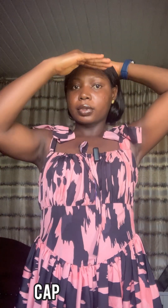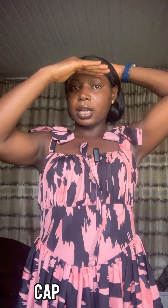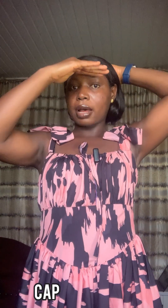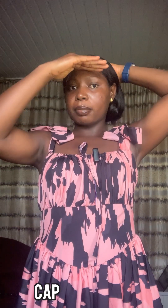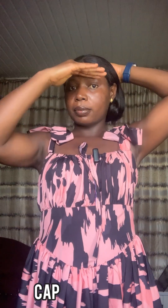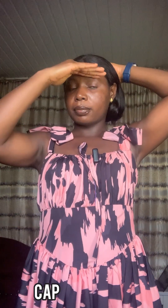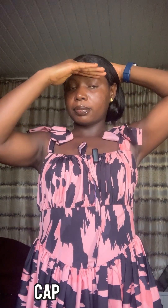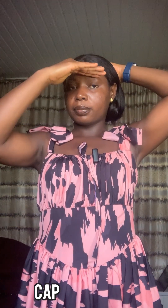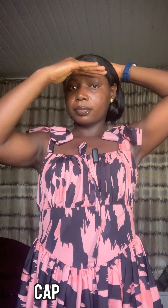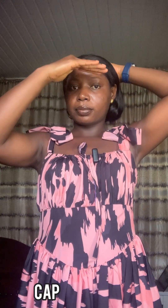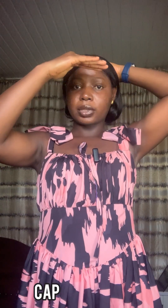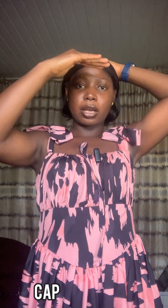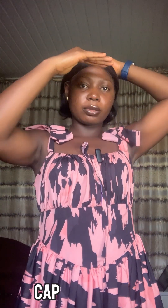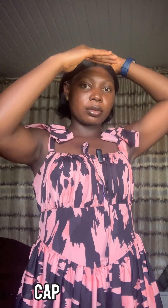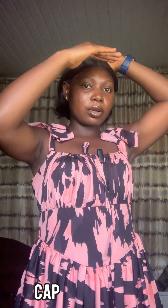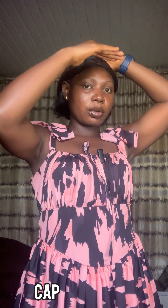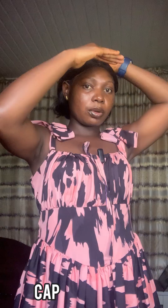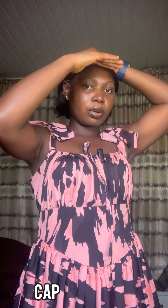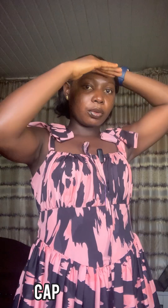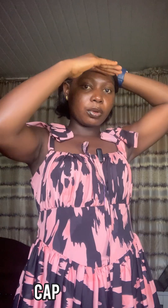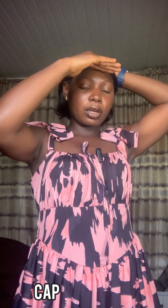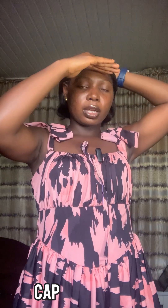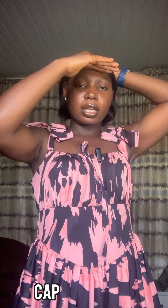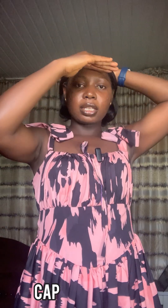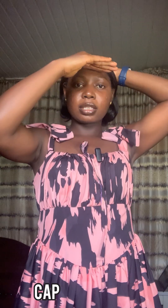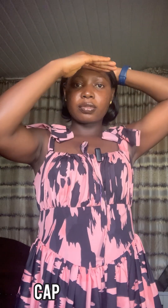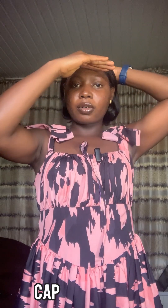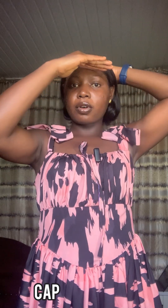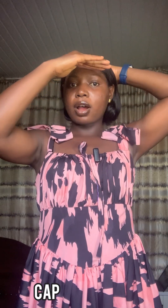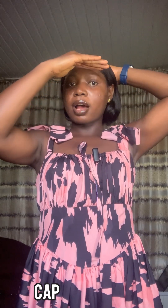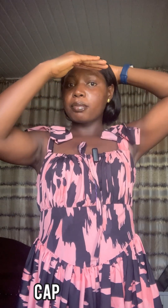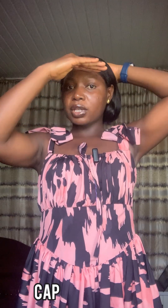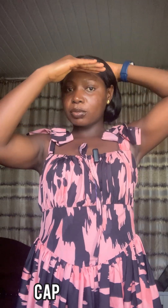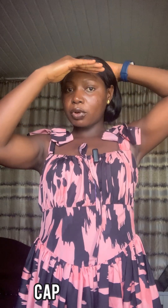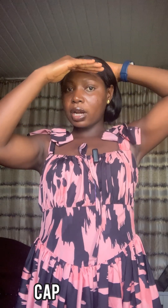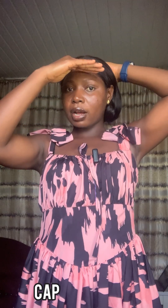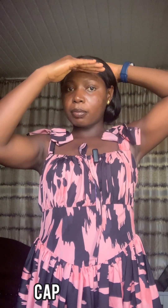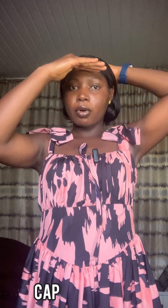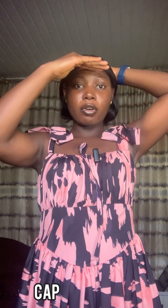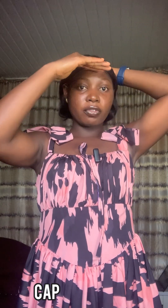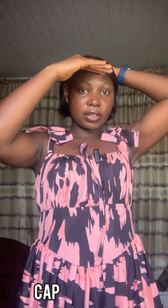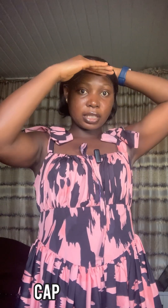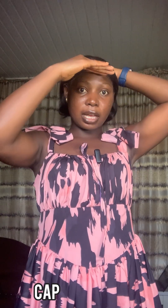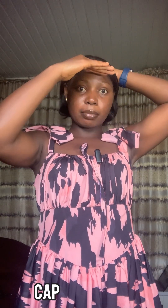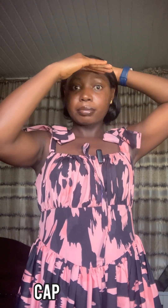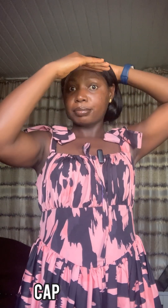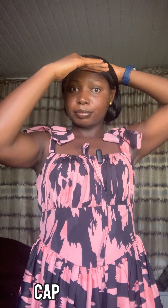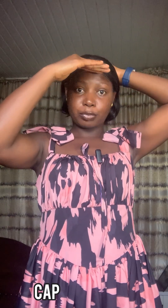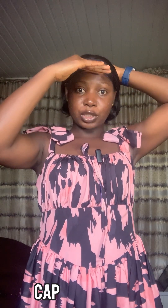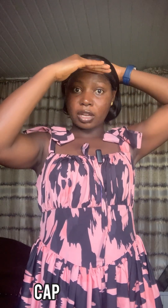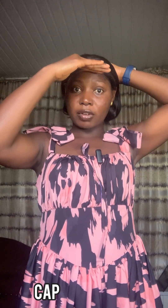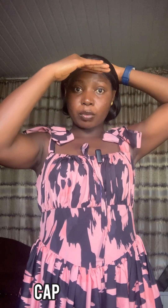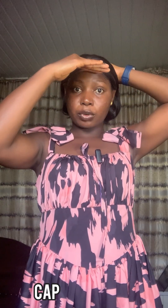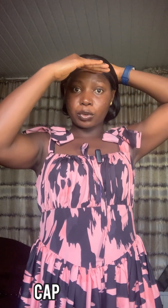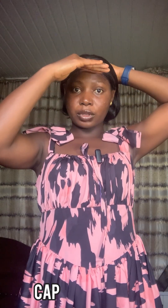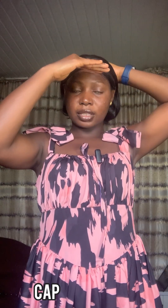Cap. Now this is for our baseball cap or face cap, whichever one you